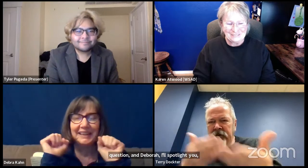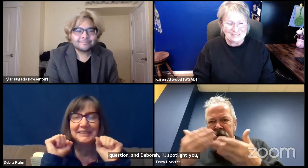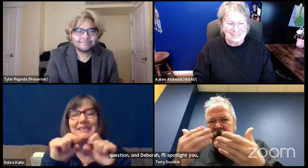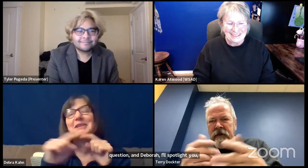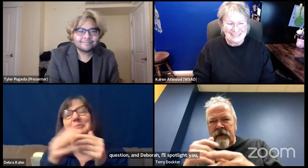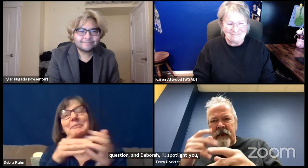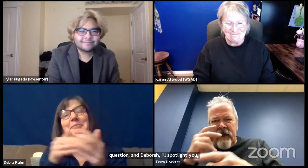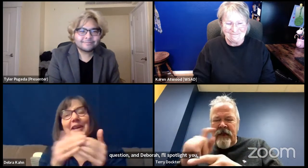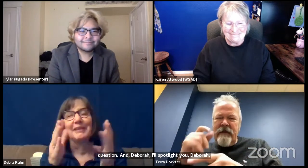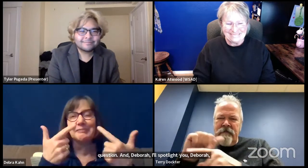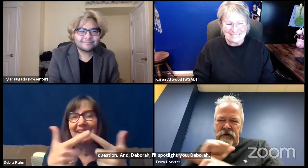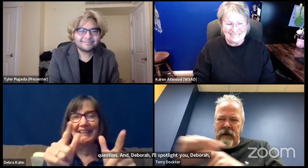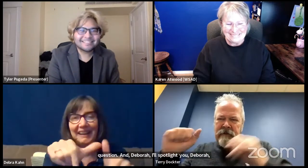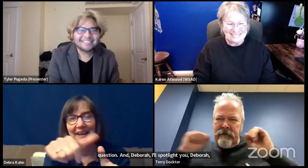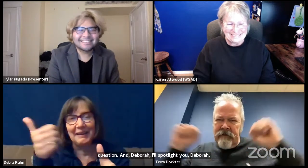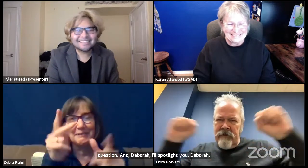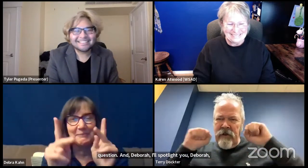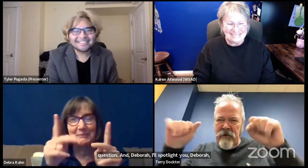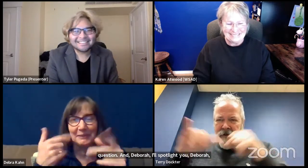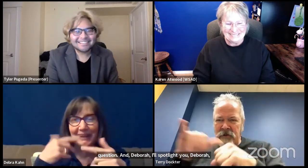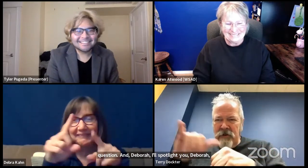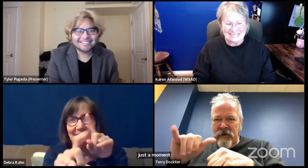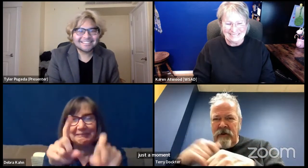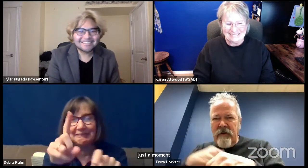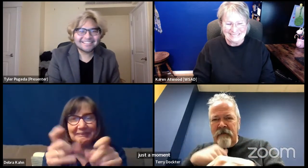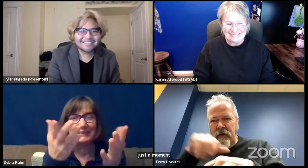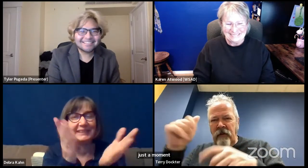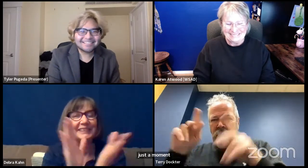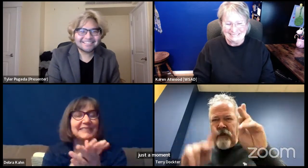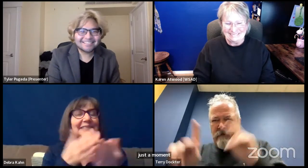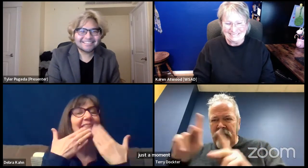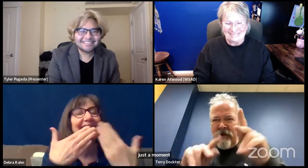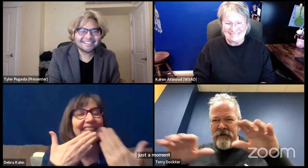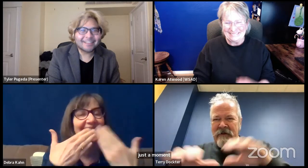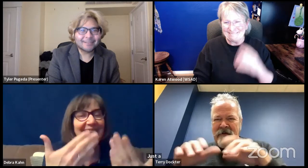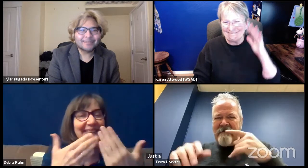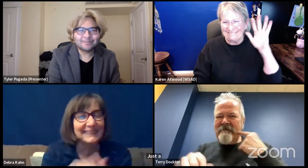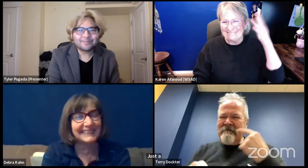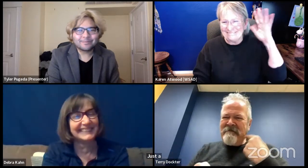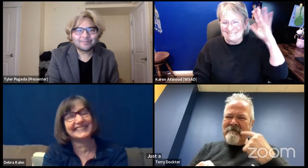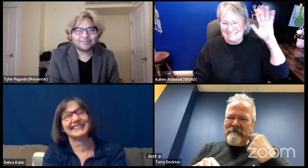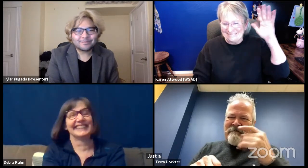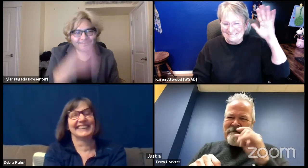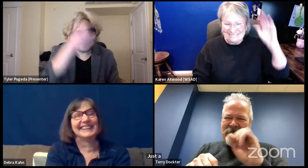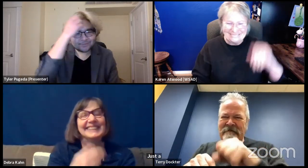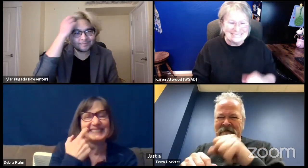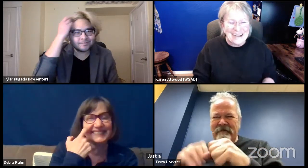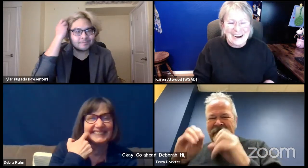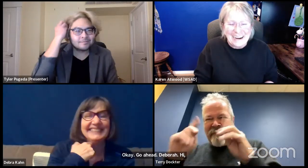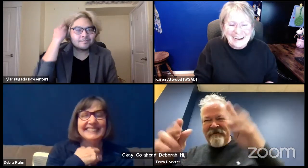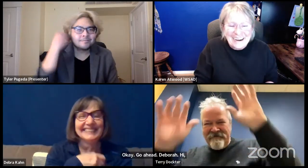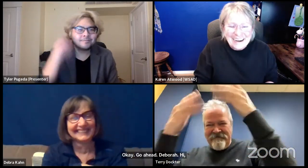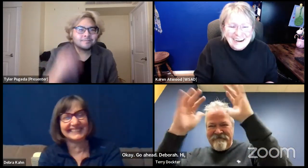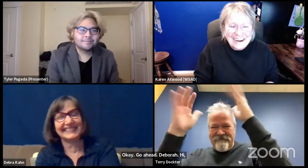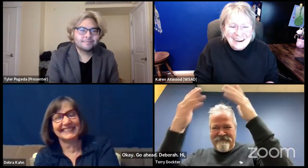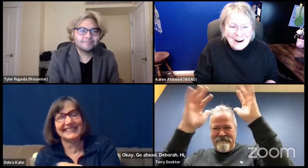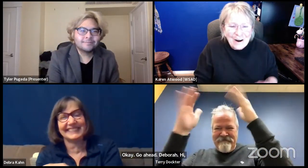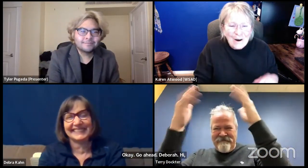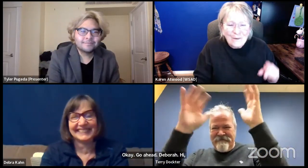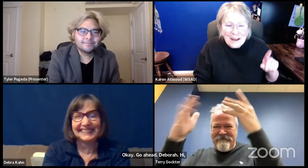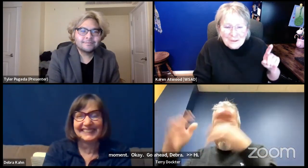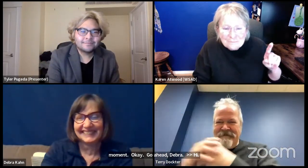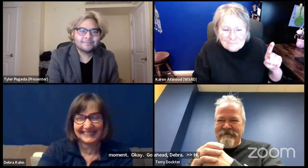and so forth. I just need to work more along those lines to keep my brain healthy. I just thought I'd take this opportunity to ask, so thank you for your